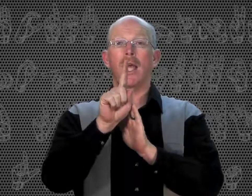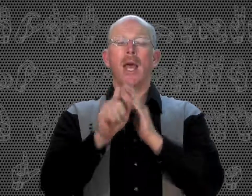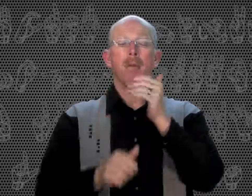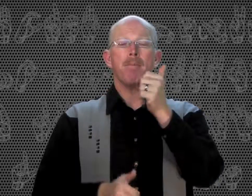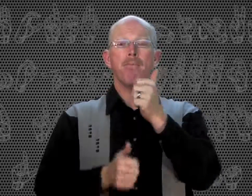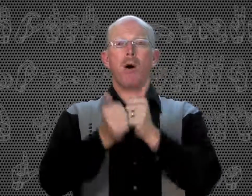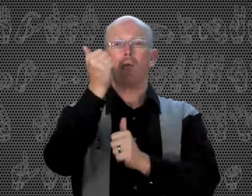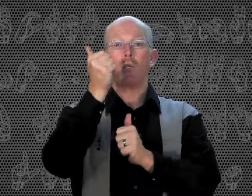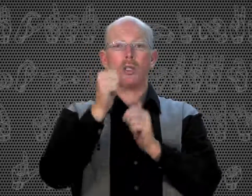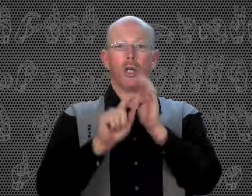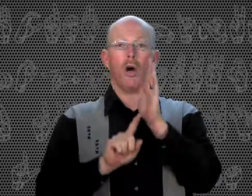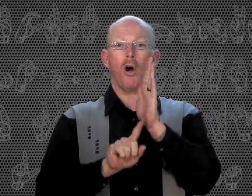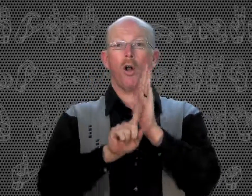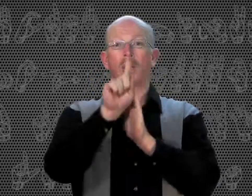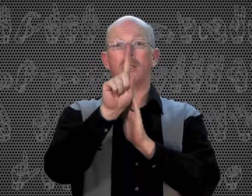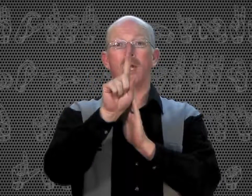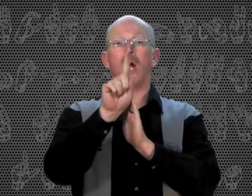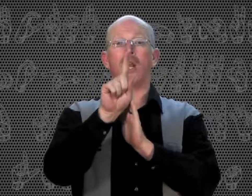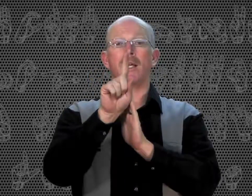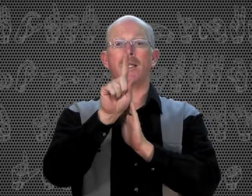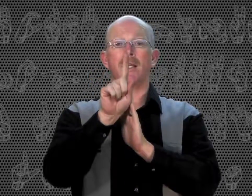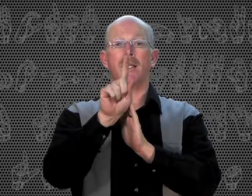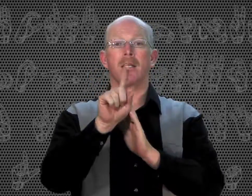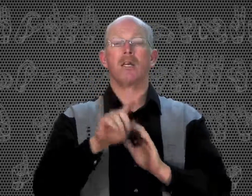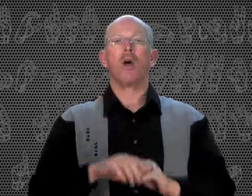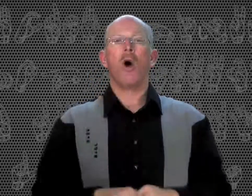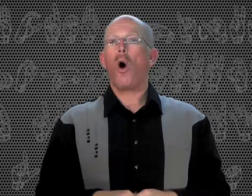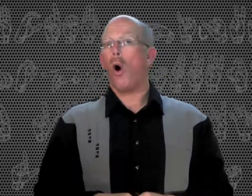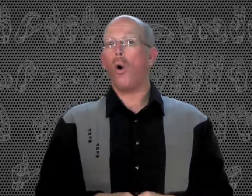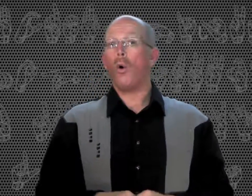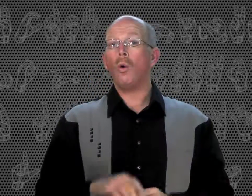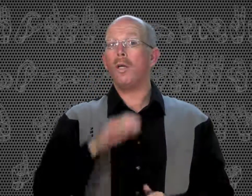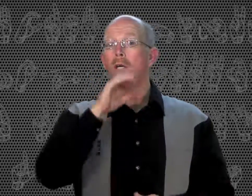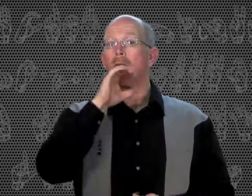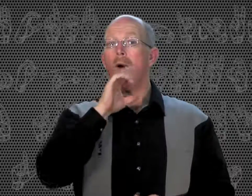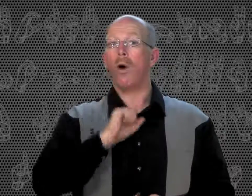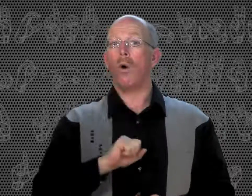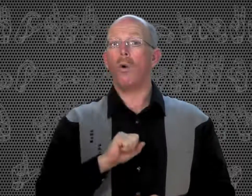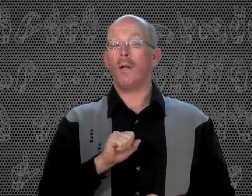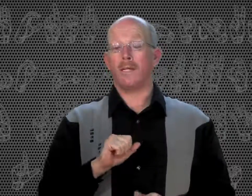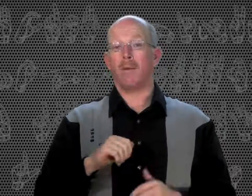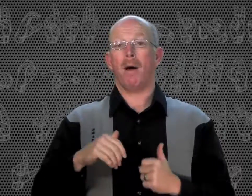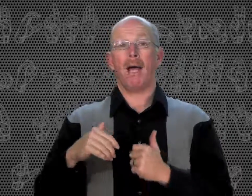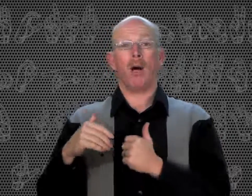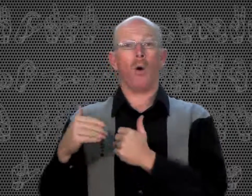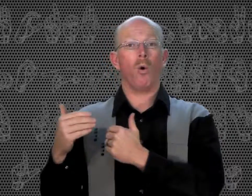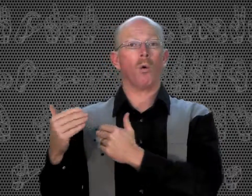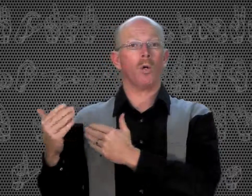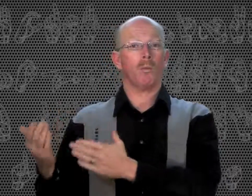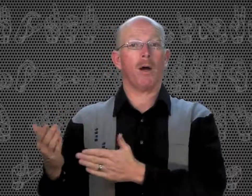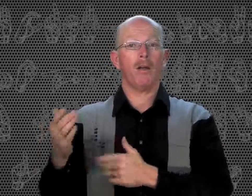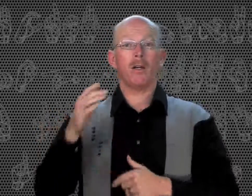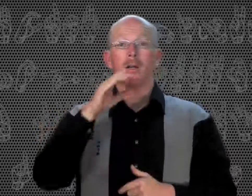most tall, tallest. Old, Old, as in my older brother. You could